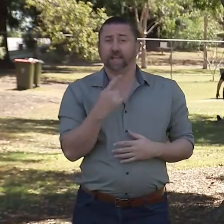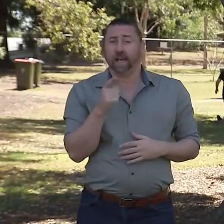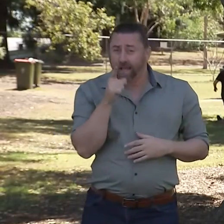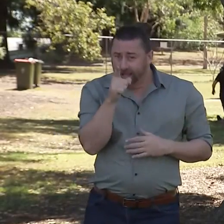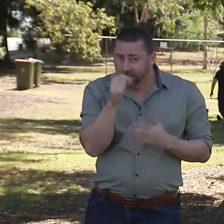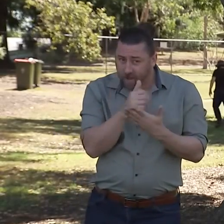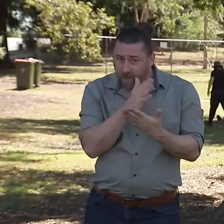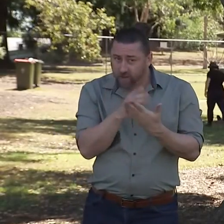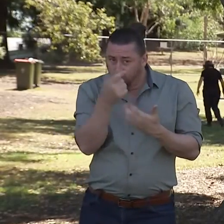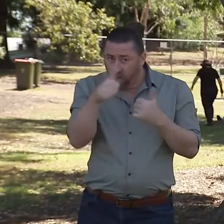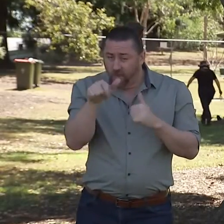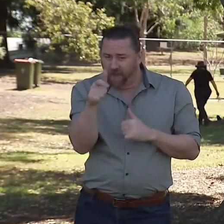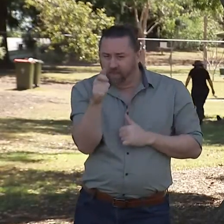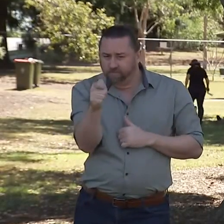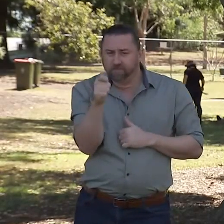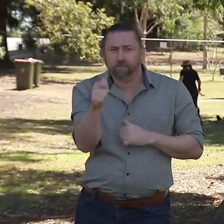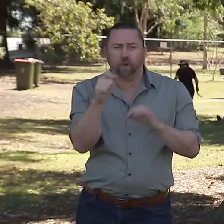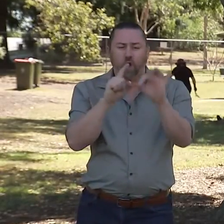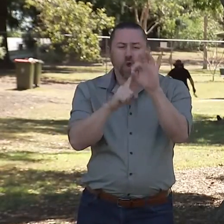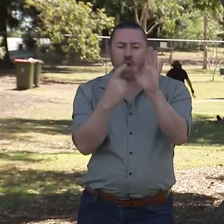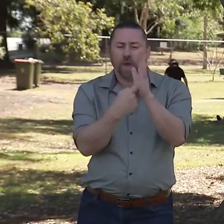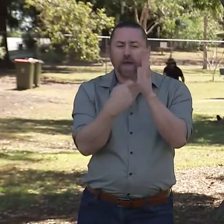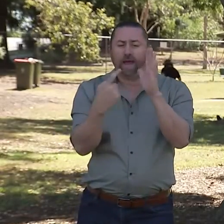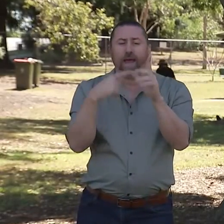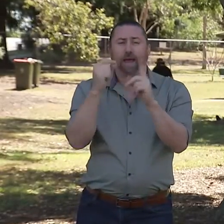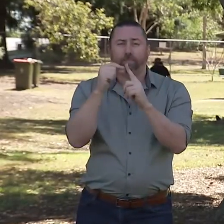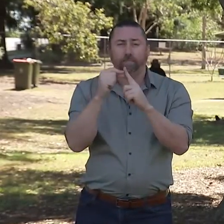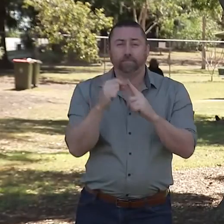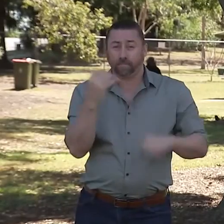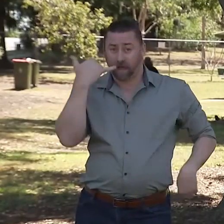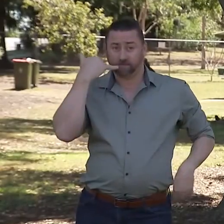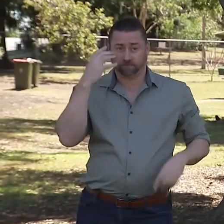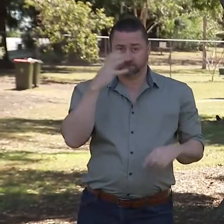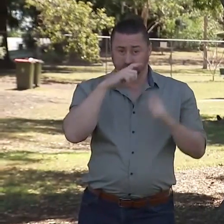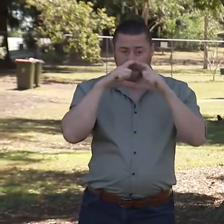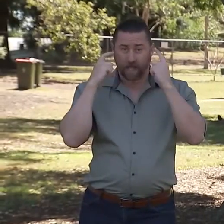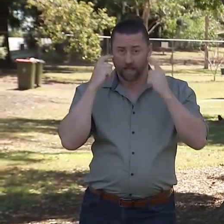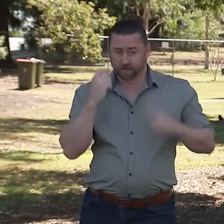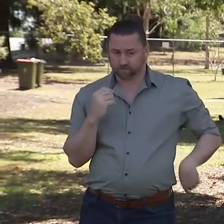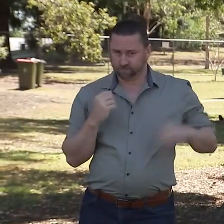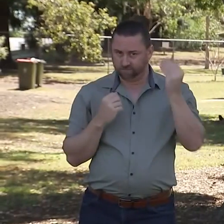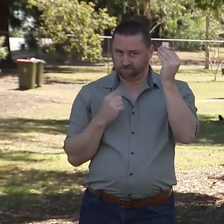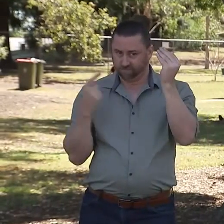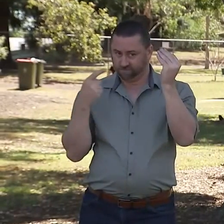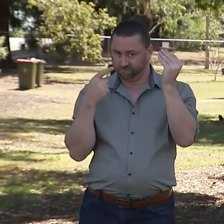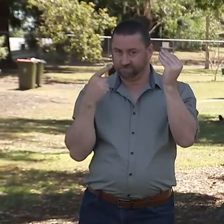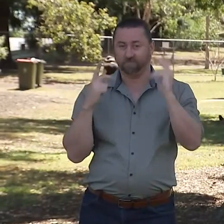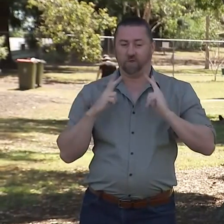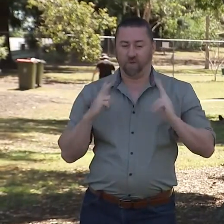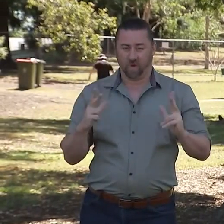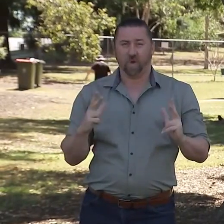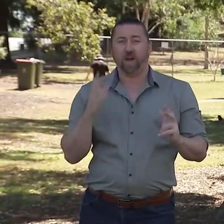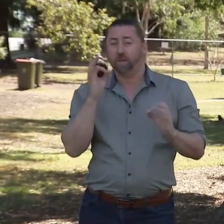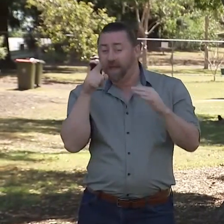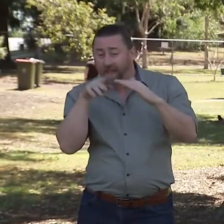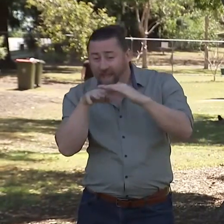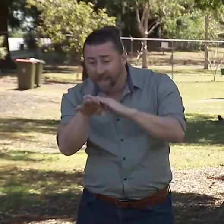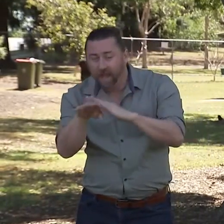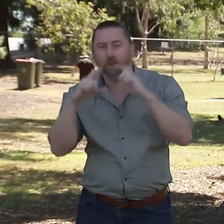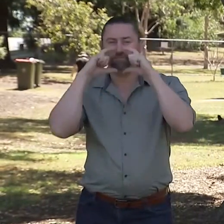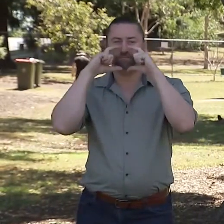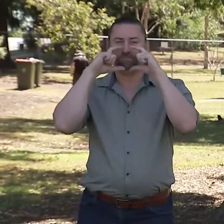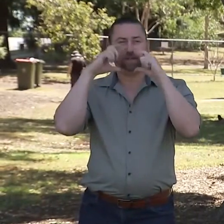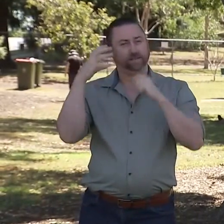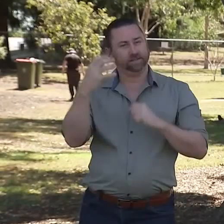make sure you're checking in, make sure you're carrying your mask, and make sure that you're wearing that mask, especially when you're going indoors.